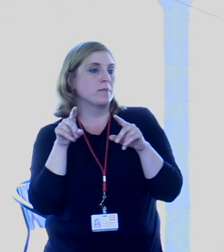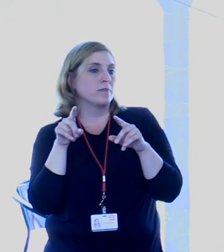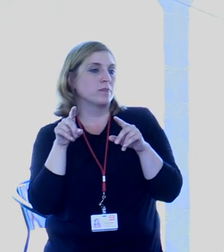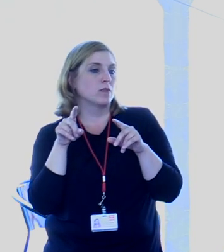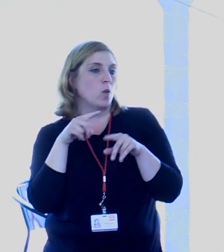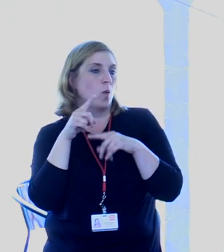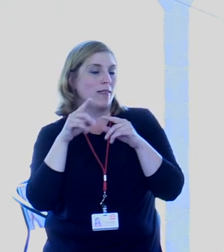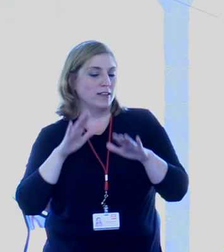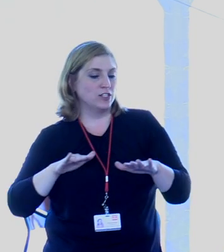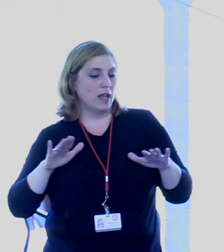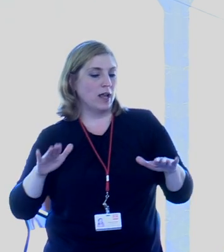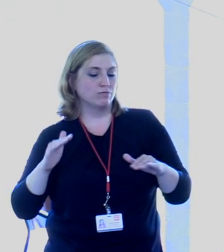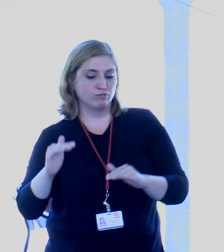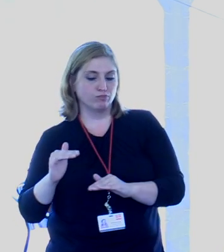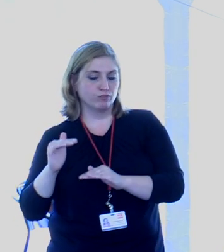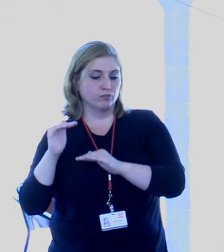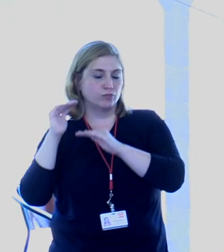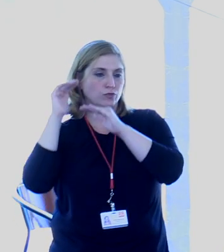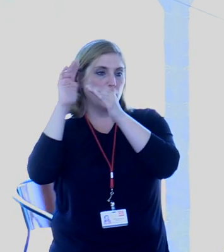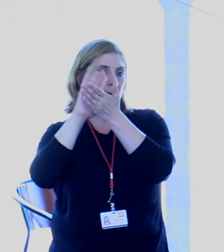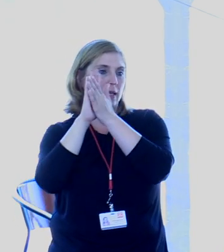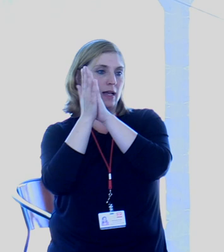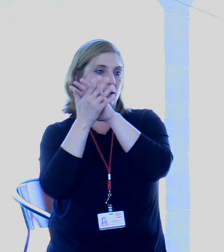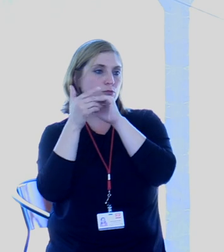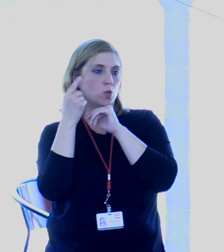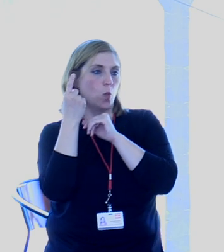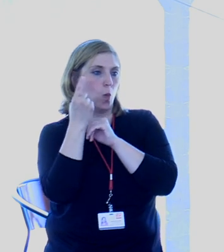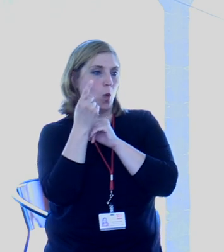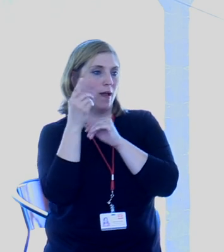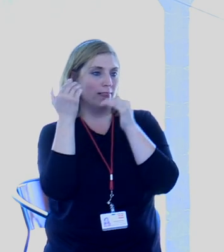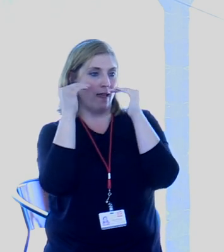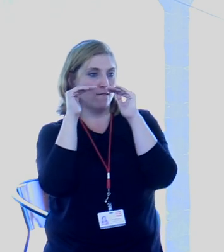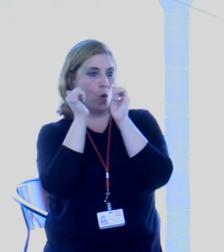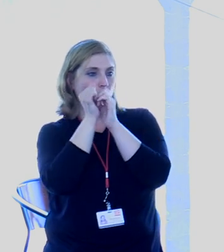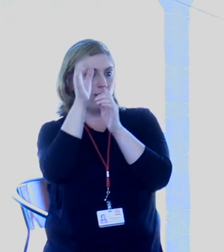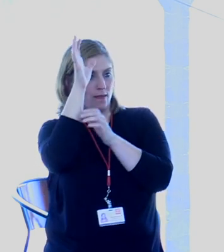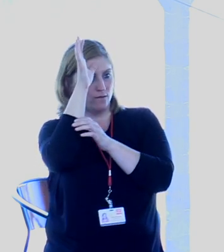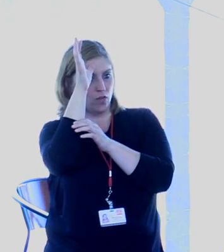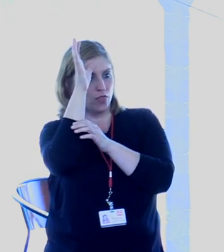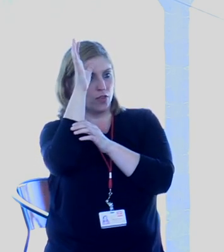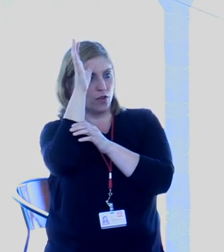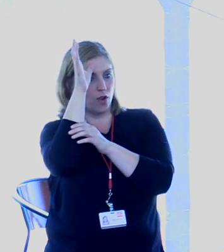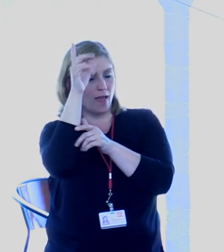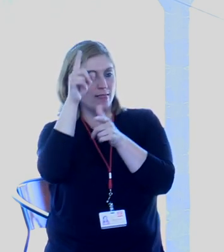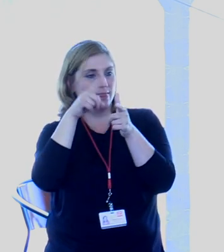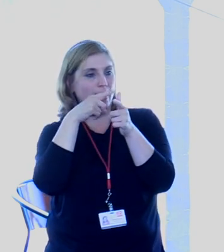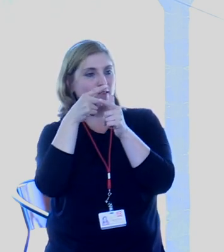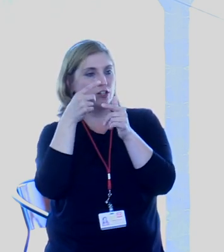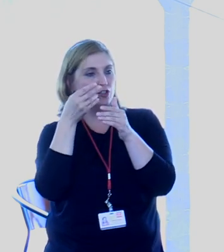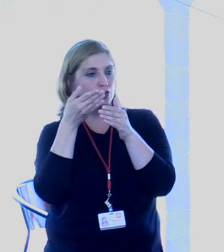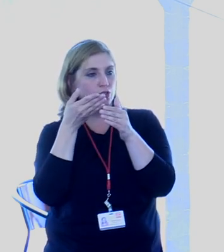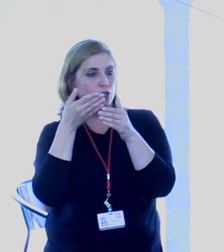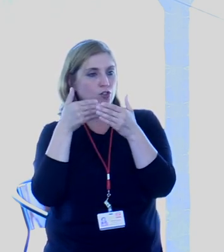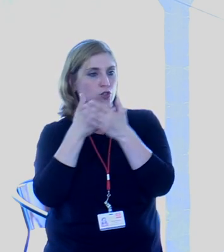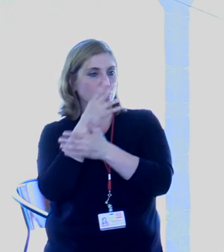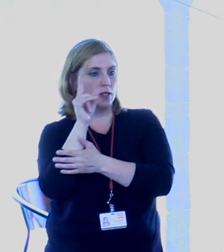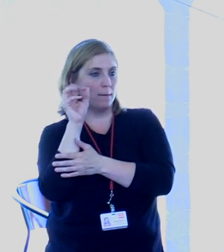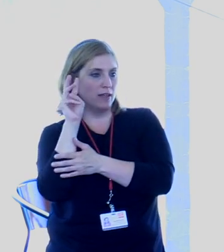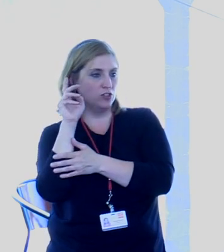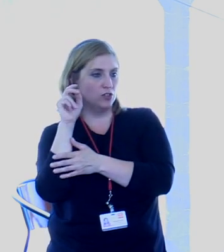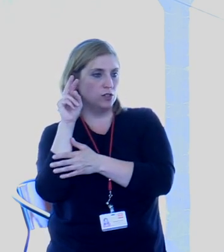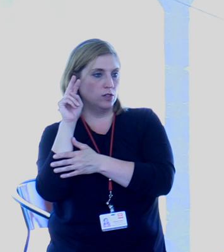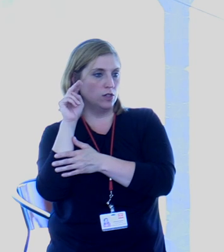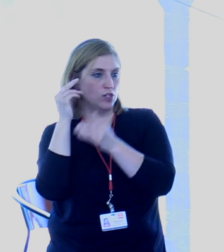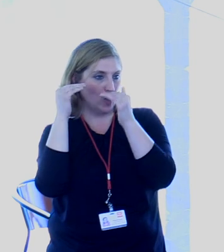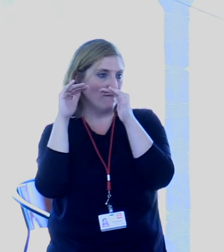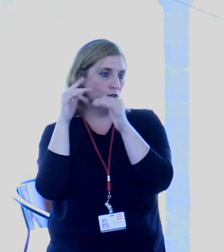the child has been raised and becomes one level with his father, then there's a new dimension of this relationship.